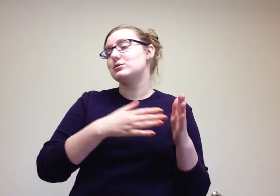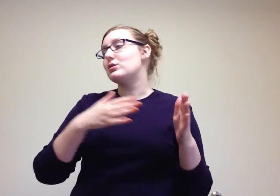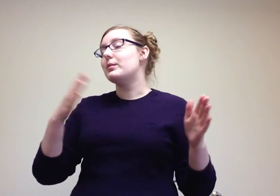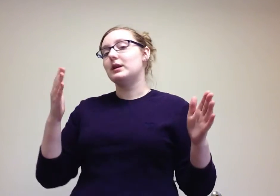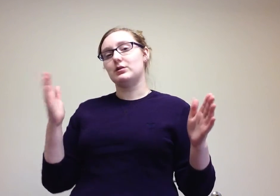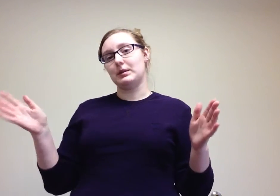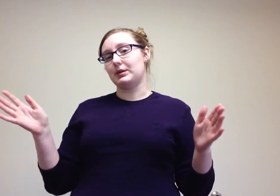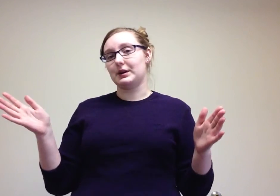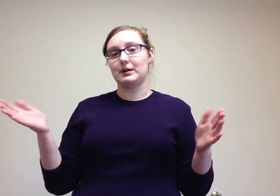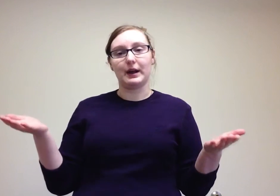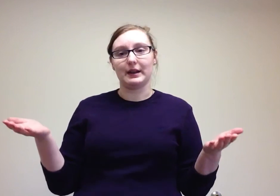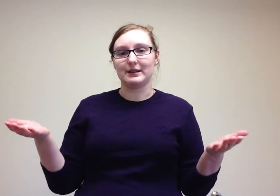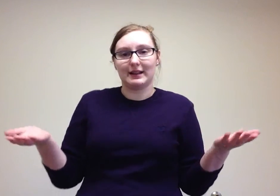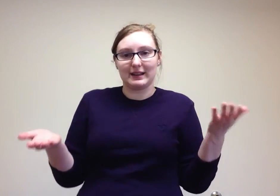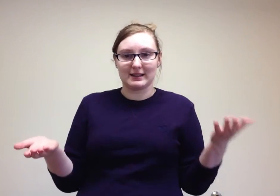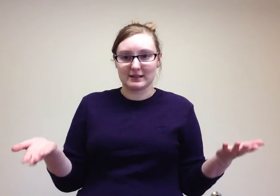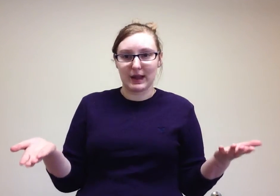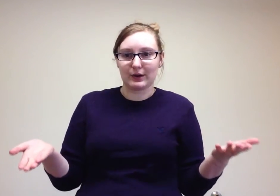so many other people who are going to buy it. Like, it doesn't matter.